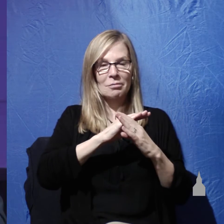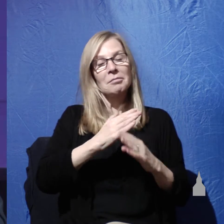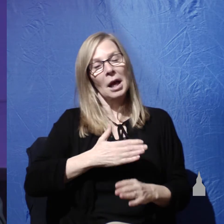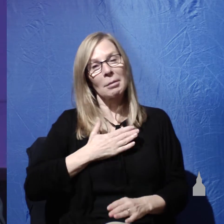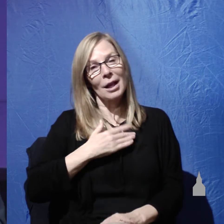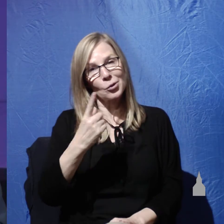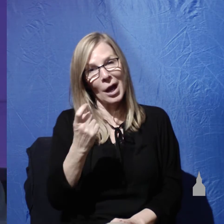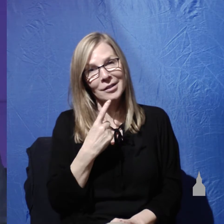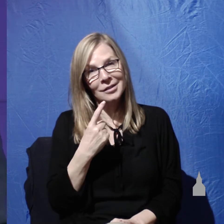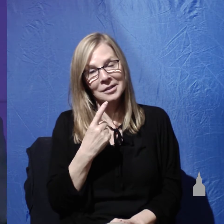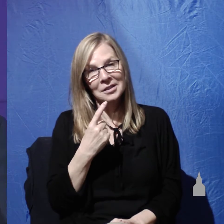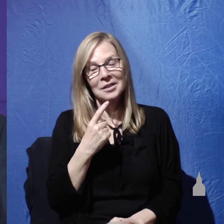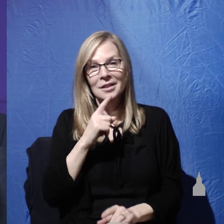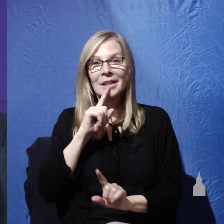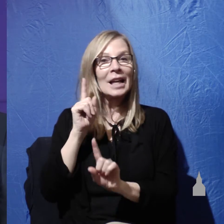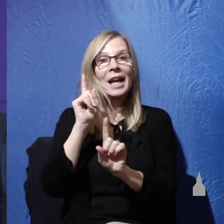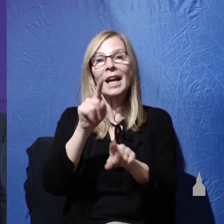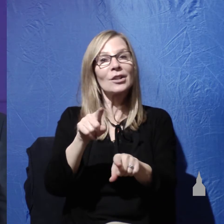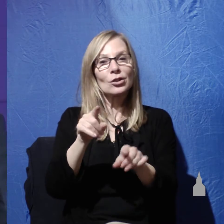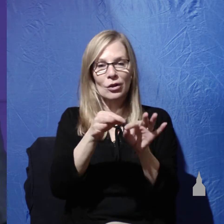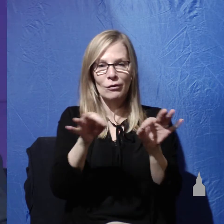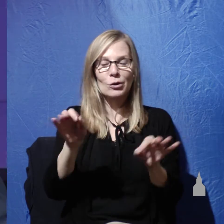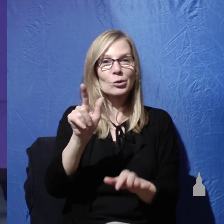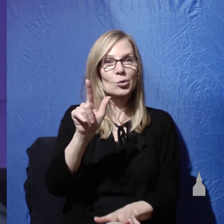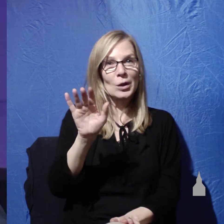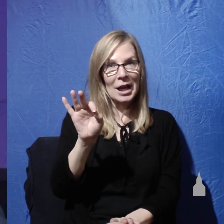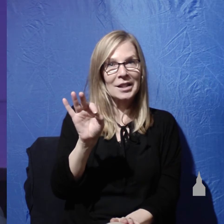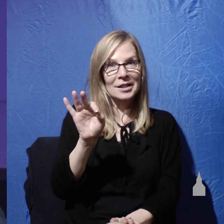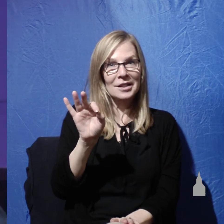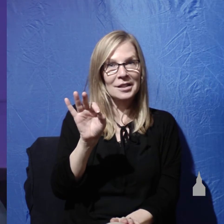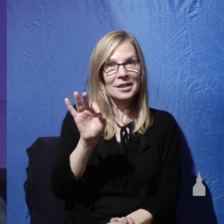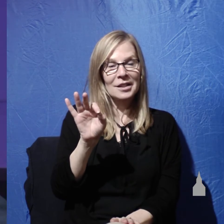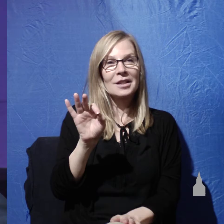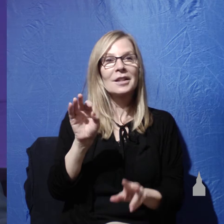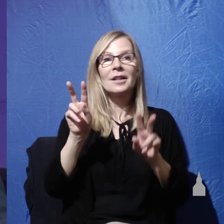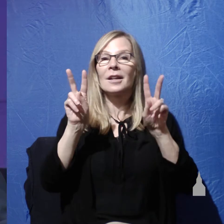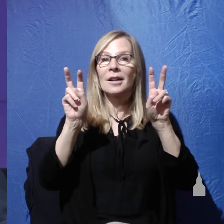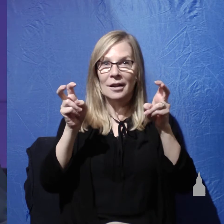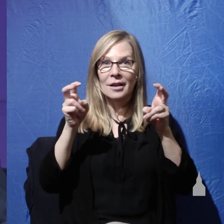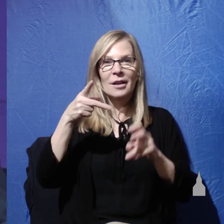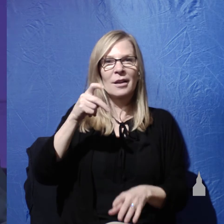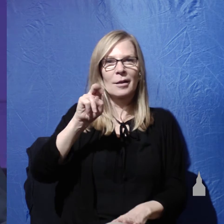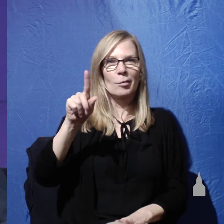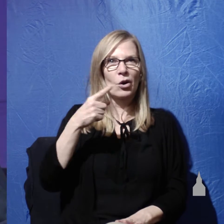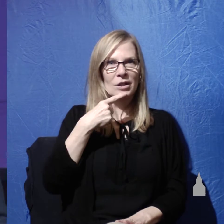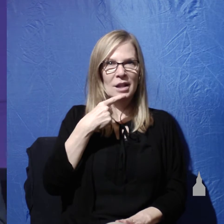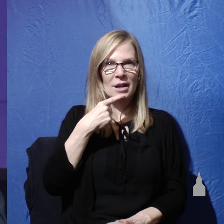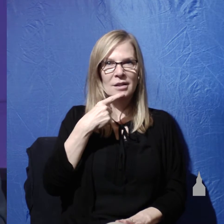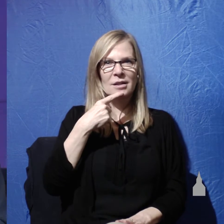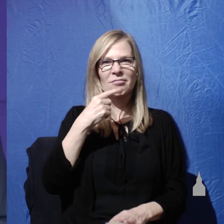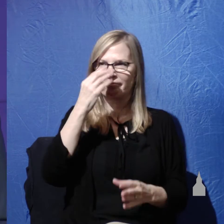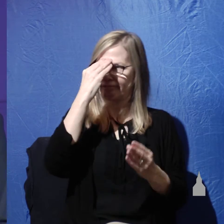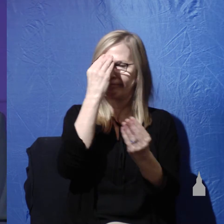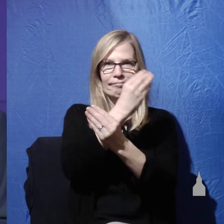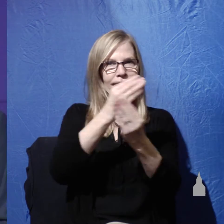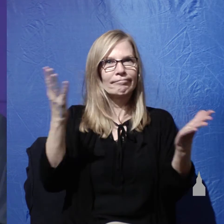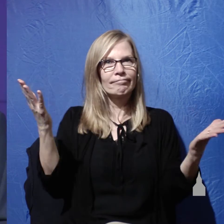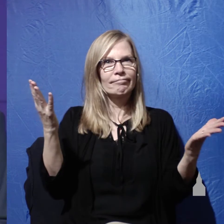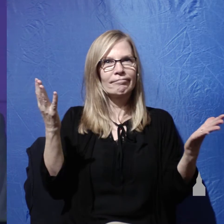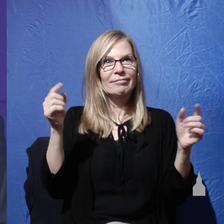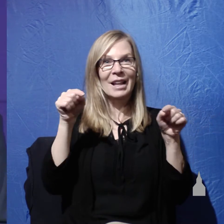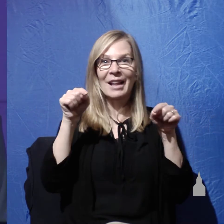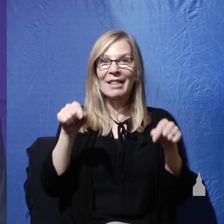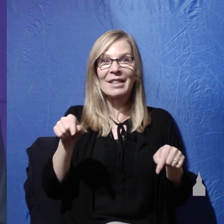glad you asked that, because the answer is found in verse 28. Therefore, Paul says, let it be known to you that